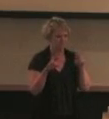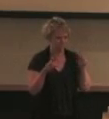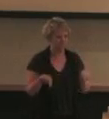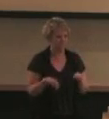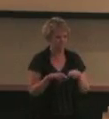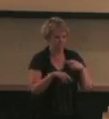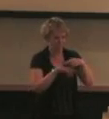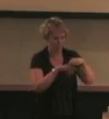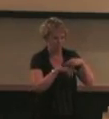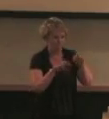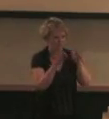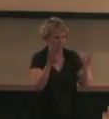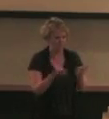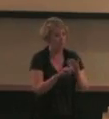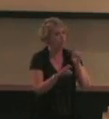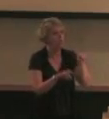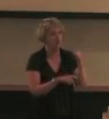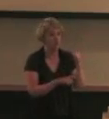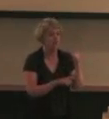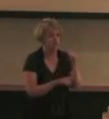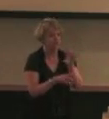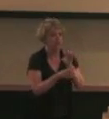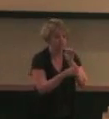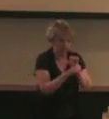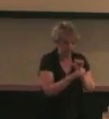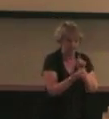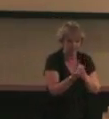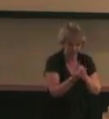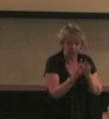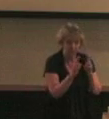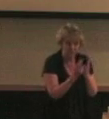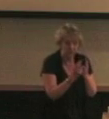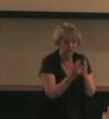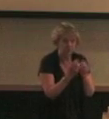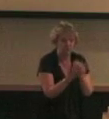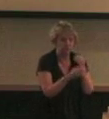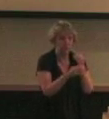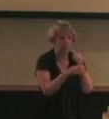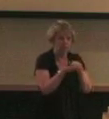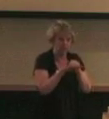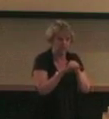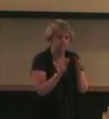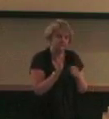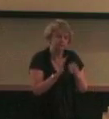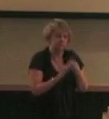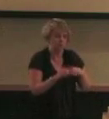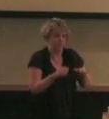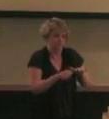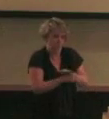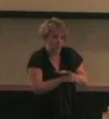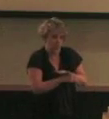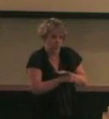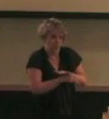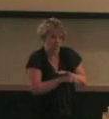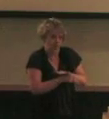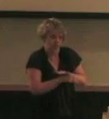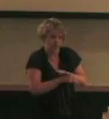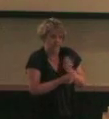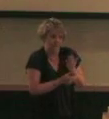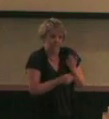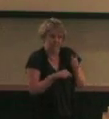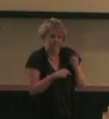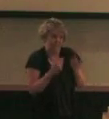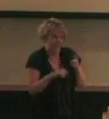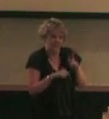that's because we are the only locked psychiatric deaf unit in New England. Sometimes we are full census, and we may not be